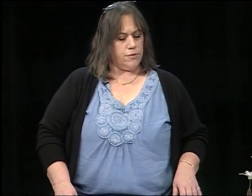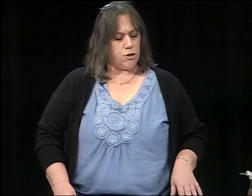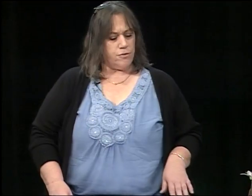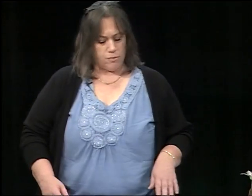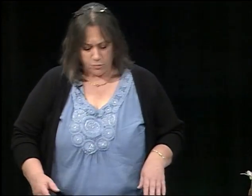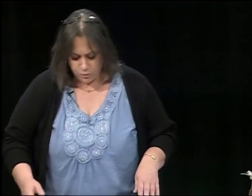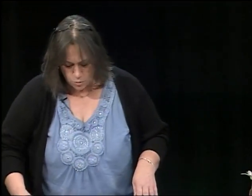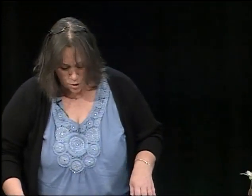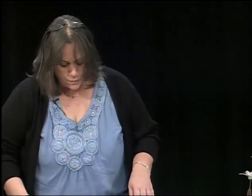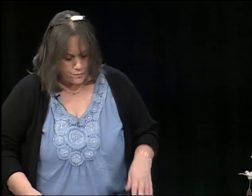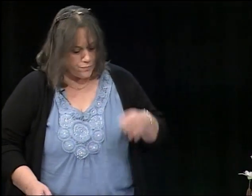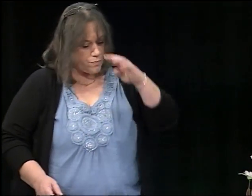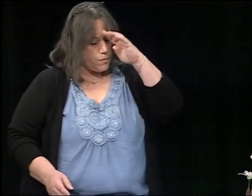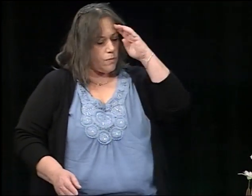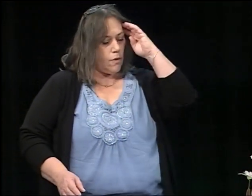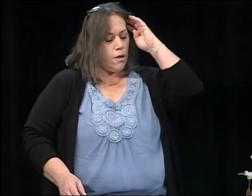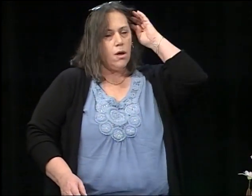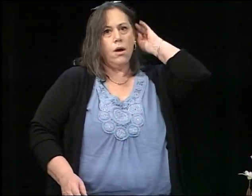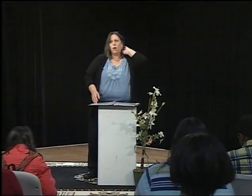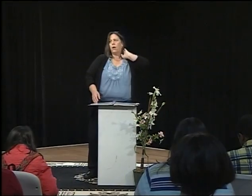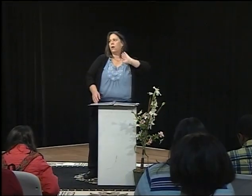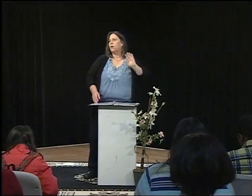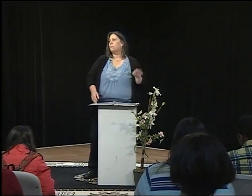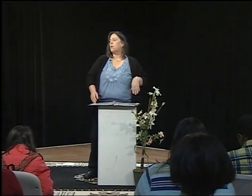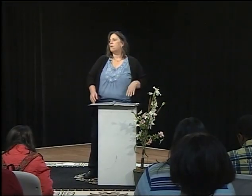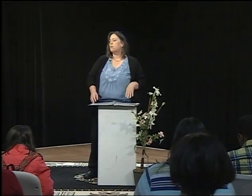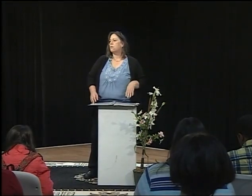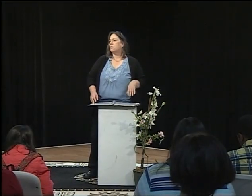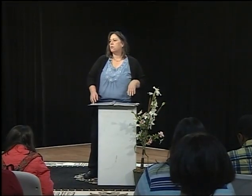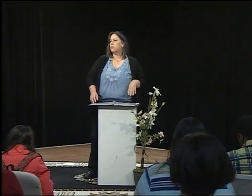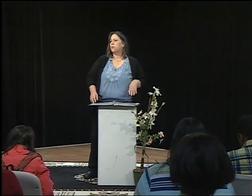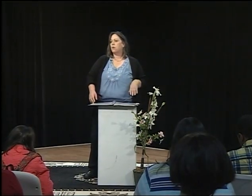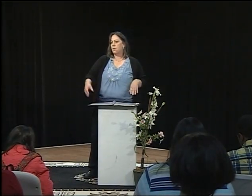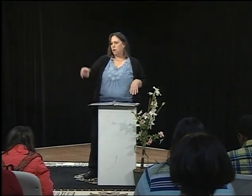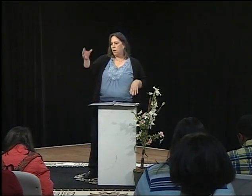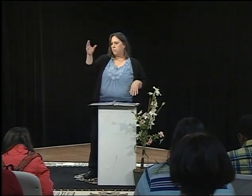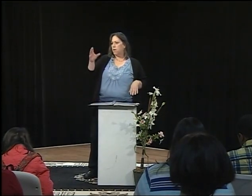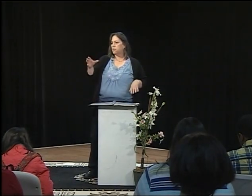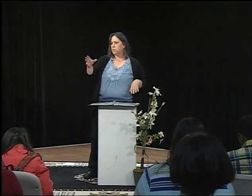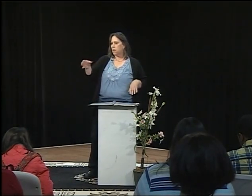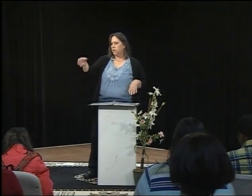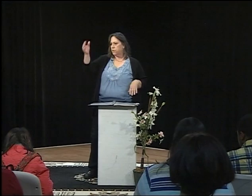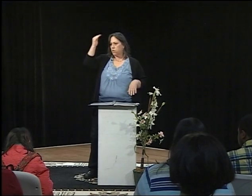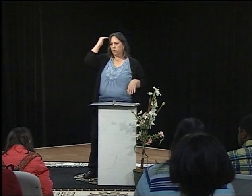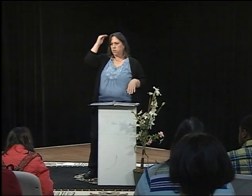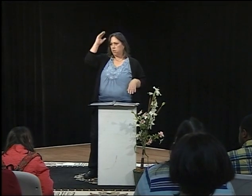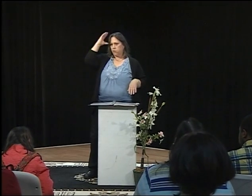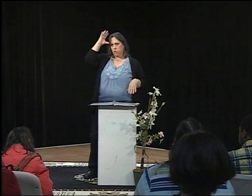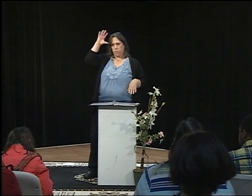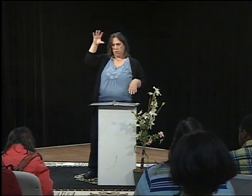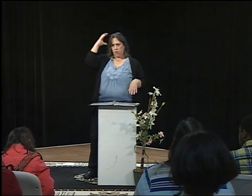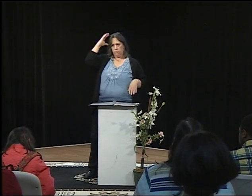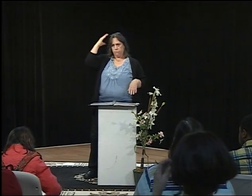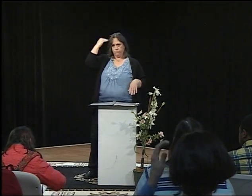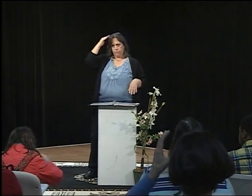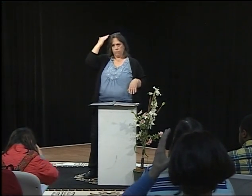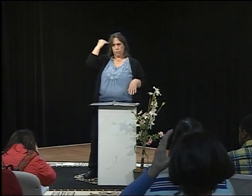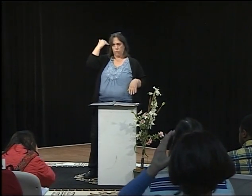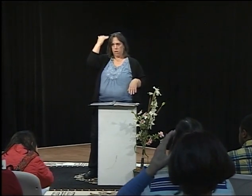off from before, a male sign is always done at the top of the head, right in